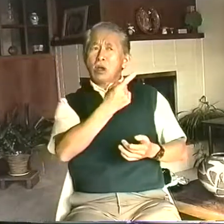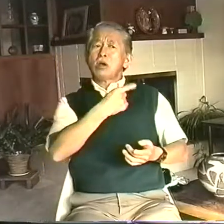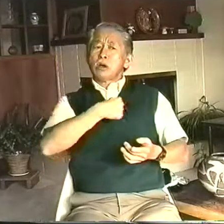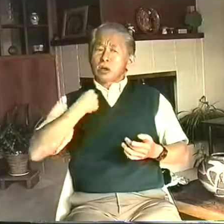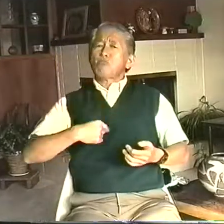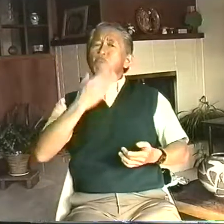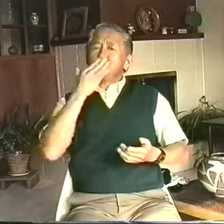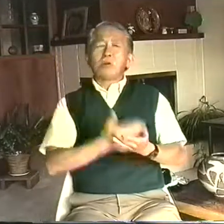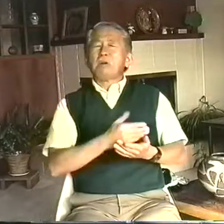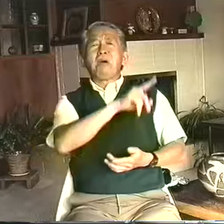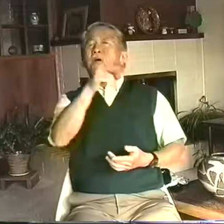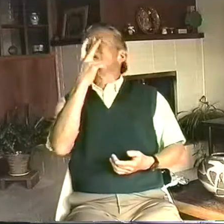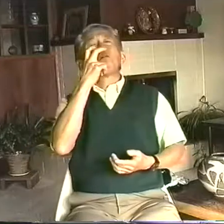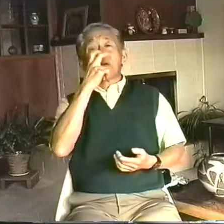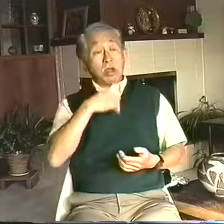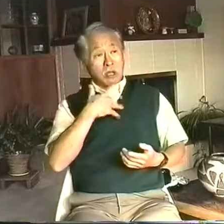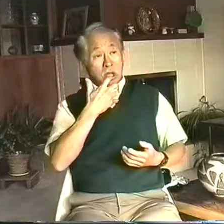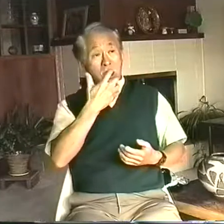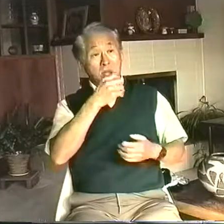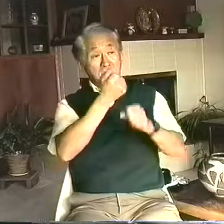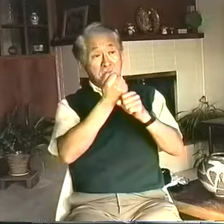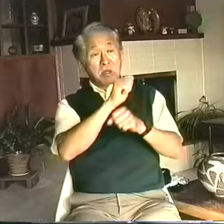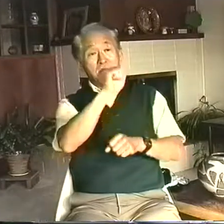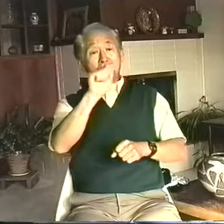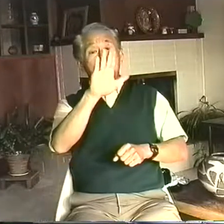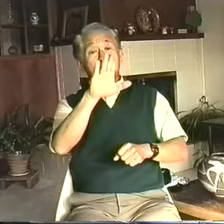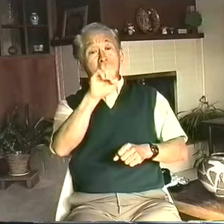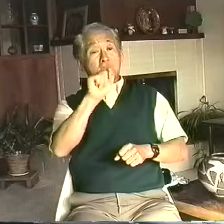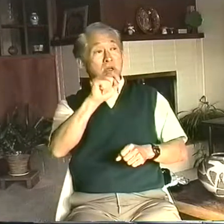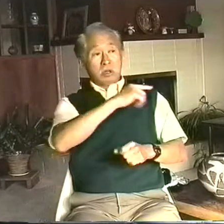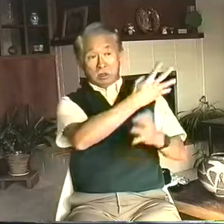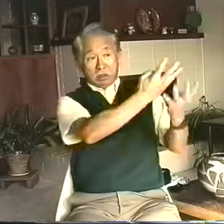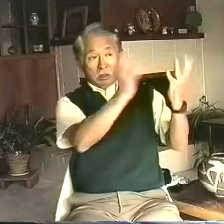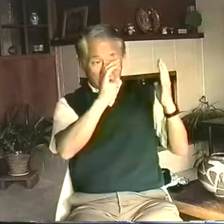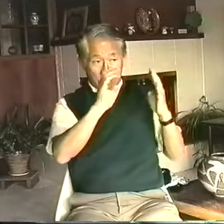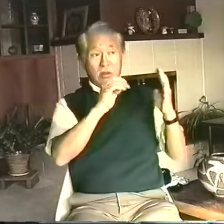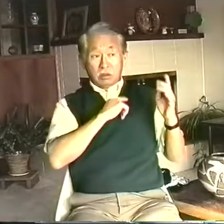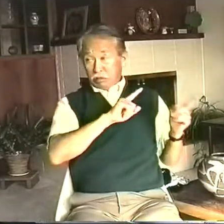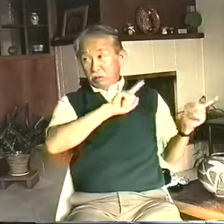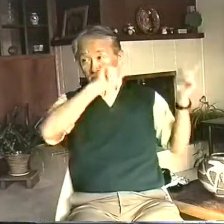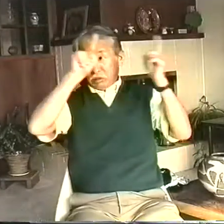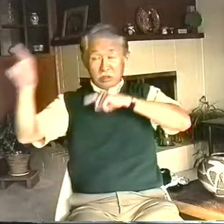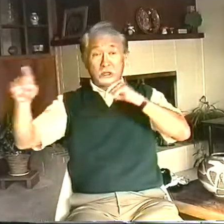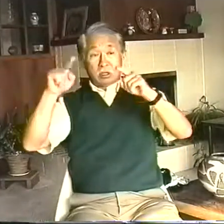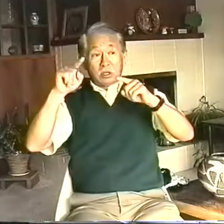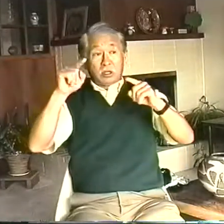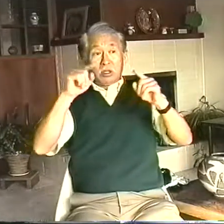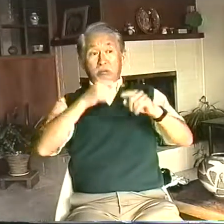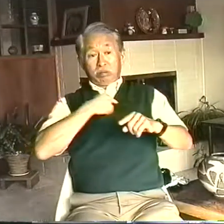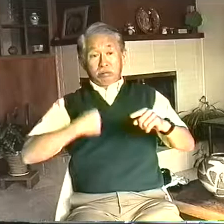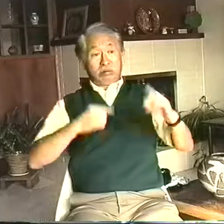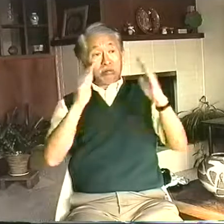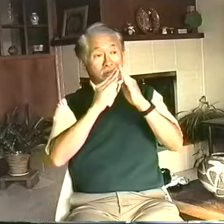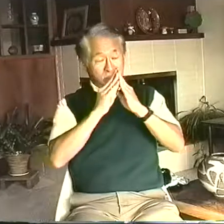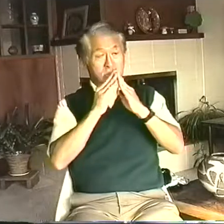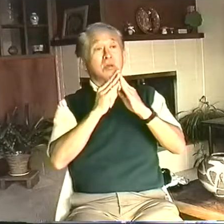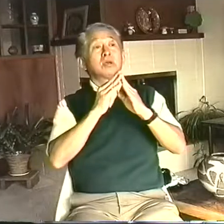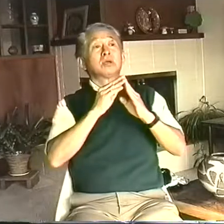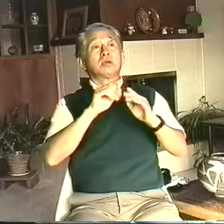insulted. So I told my friend that Chinese food was really quite good, and they didn't believe me. So I made a bet with them, and I said, well, let's go to